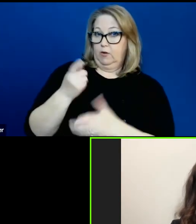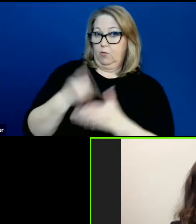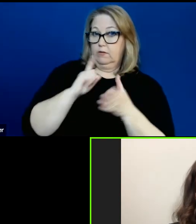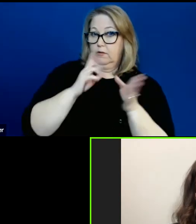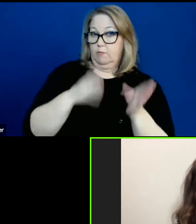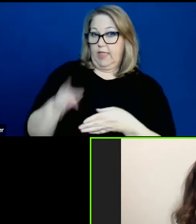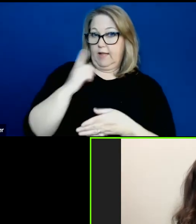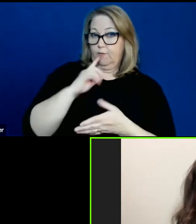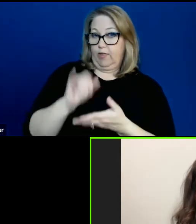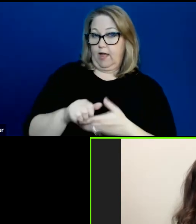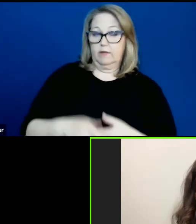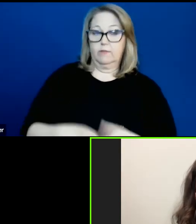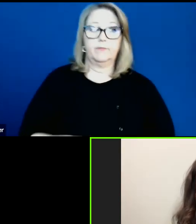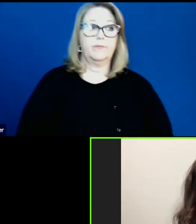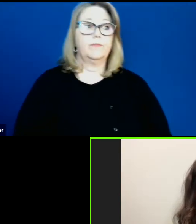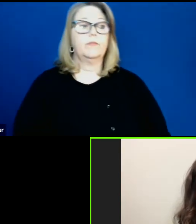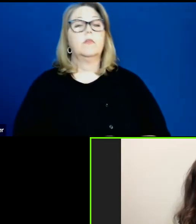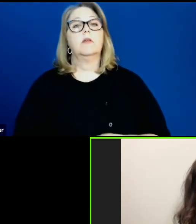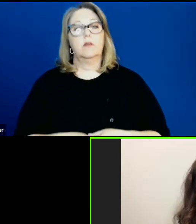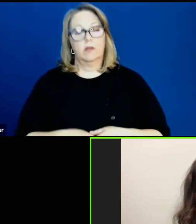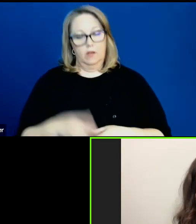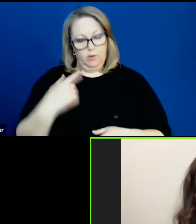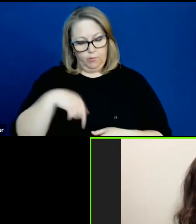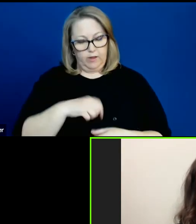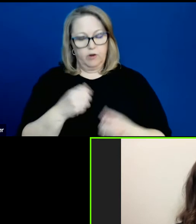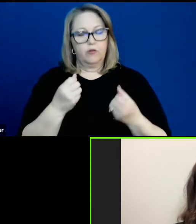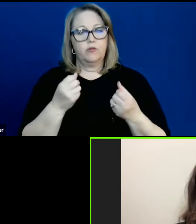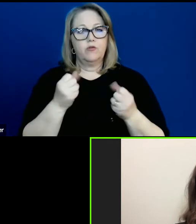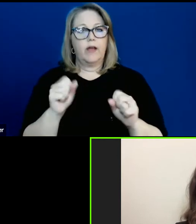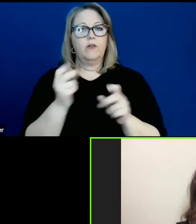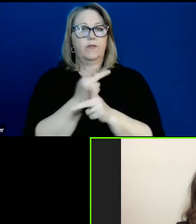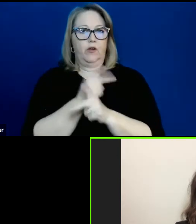We are currently assessing ways to share data more frequently.